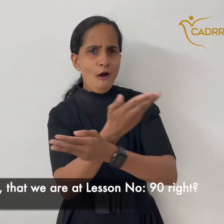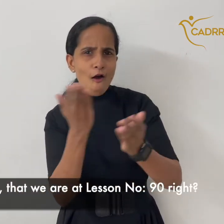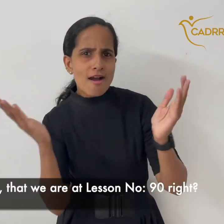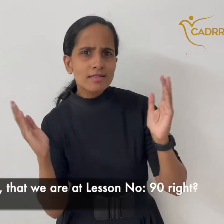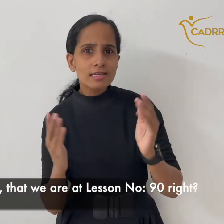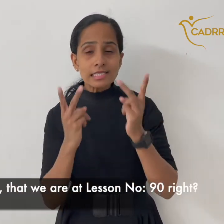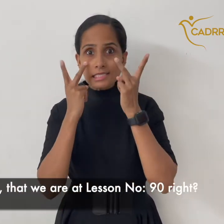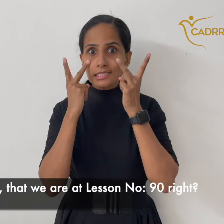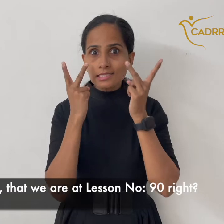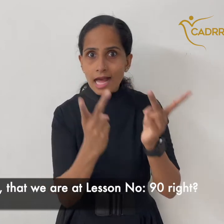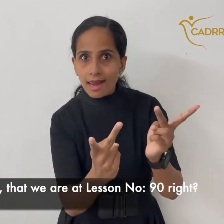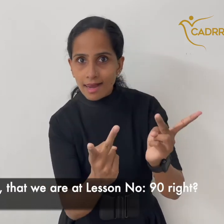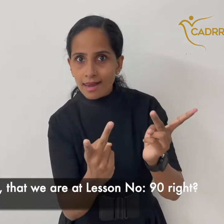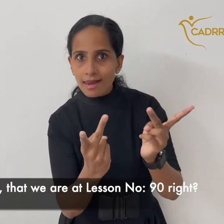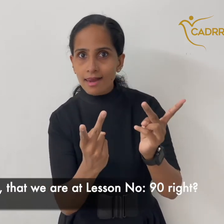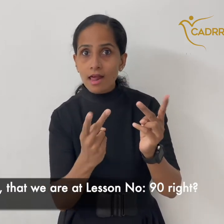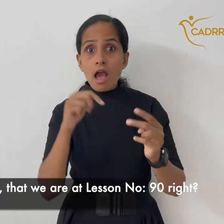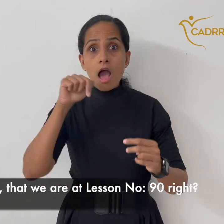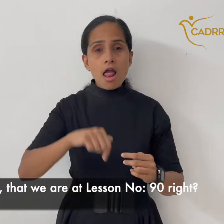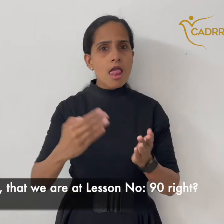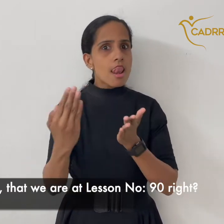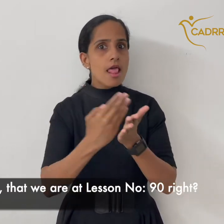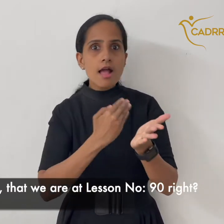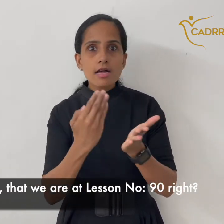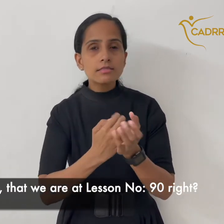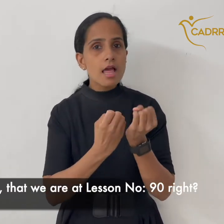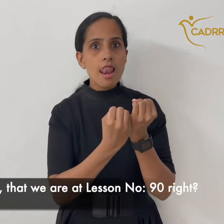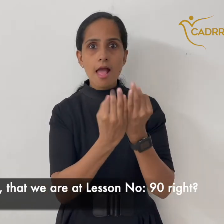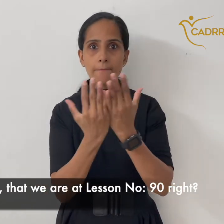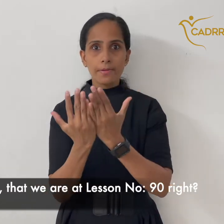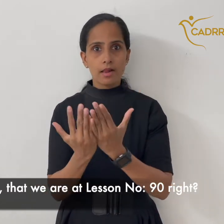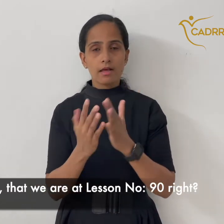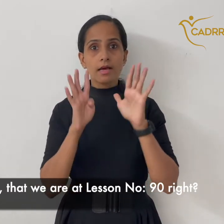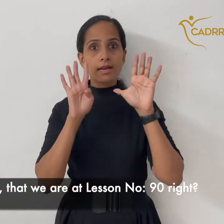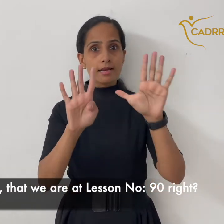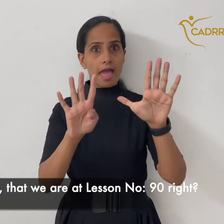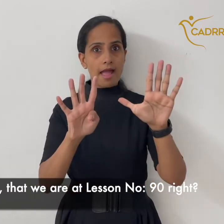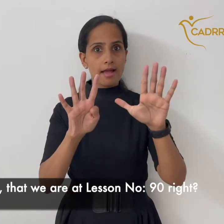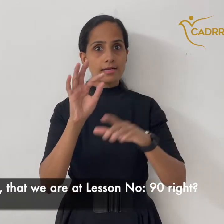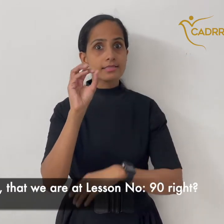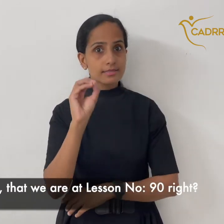Friends, all of you see that we are at lesson number 90, right?